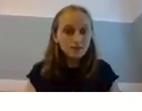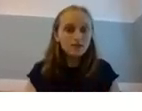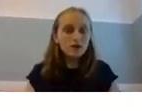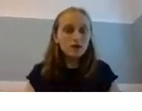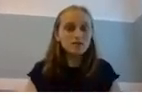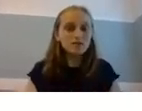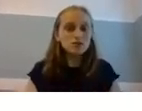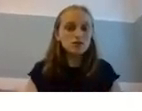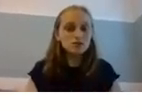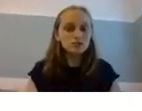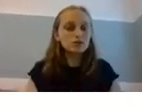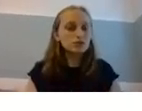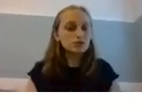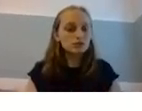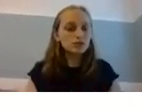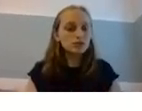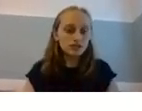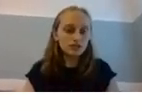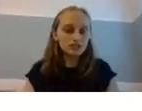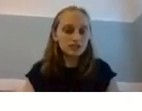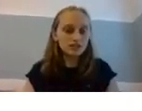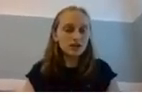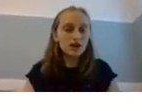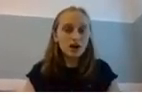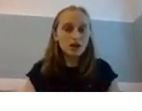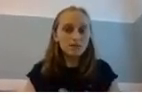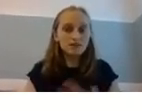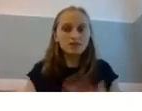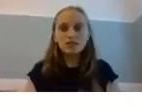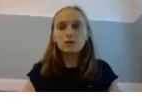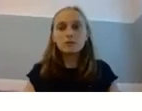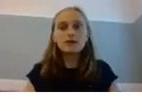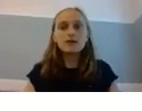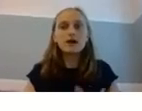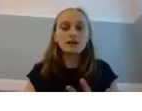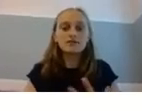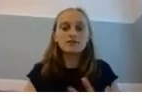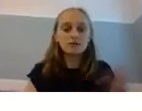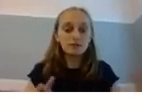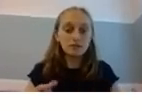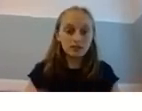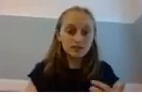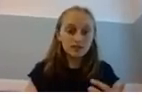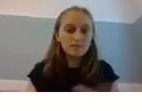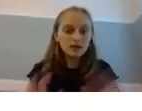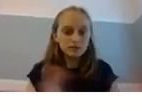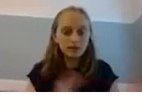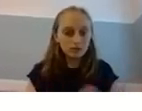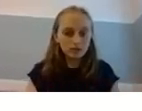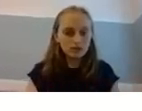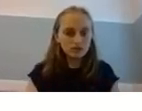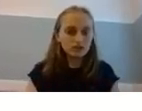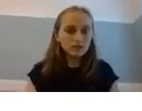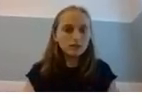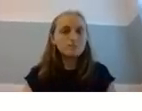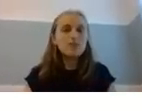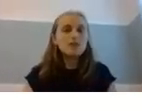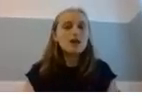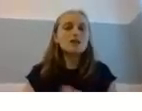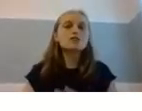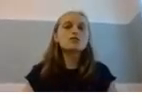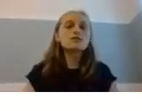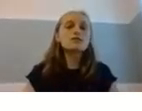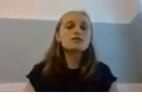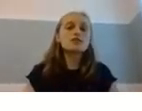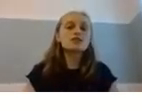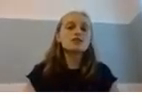and this story explored her journey in finding her identity and Sarah would be identified with big D like Lauren detailed a little bit and